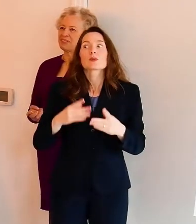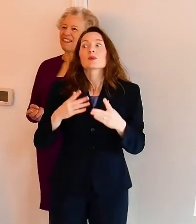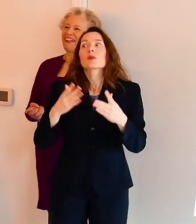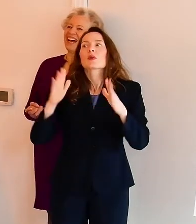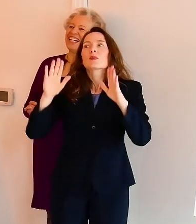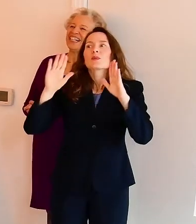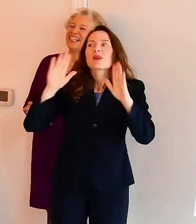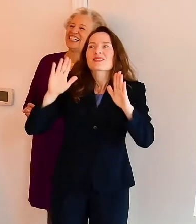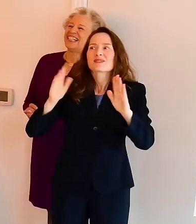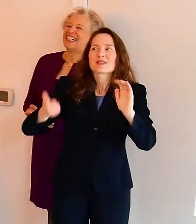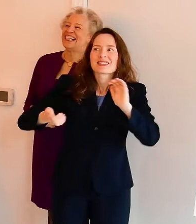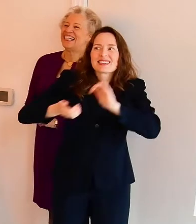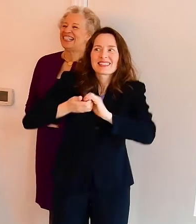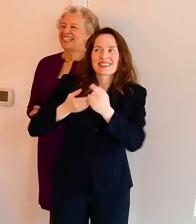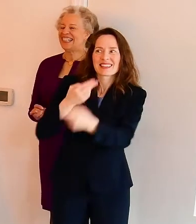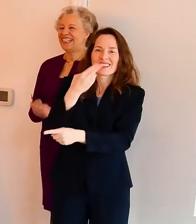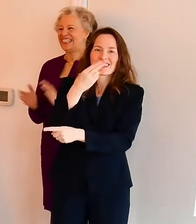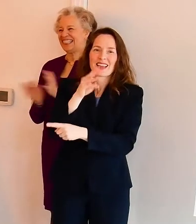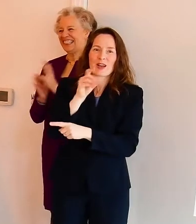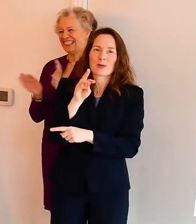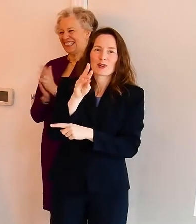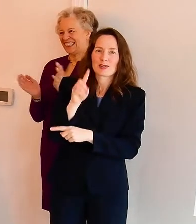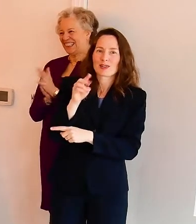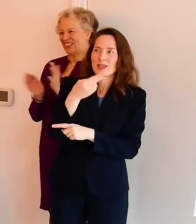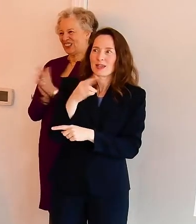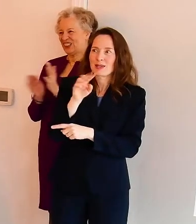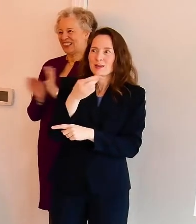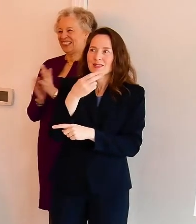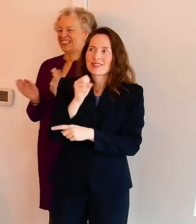there, Greg. And